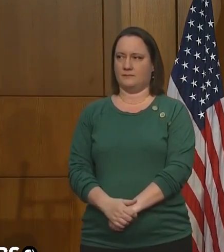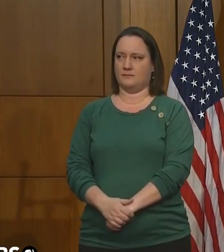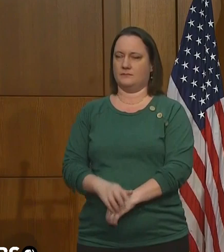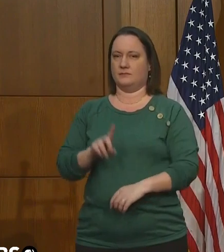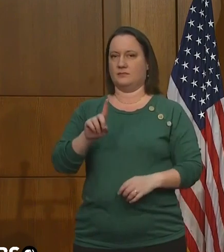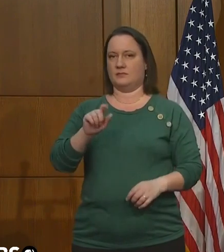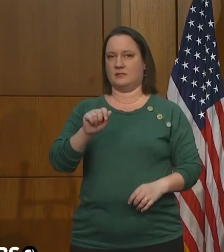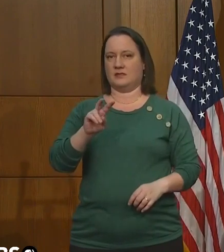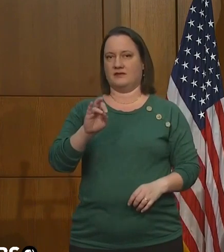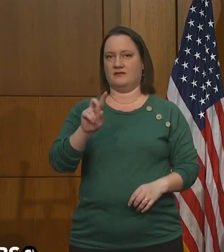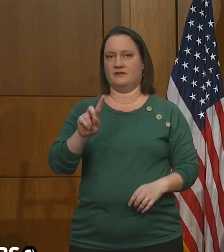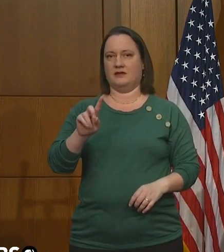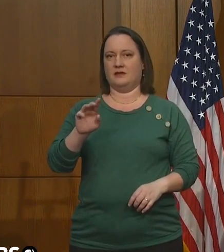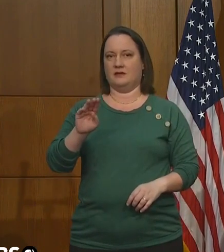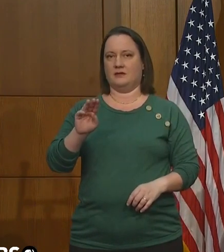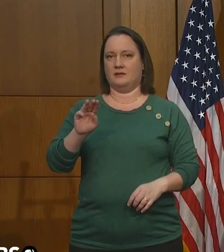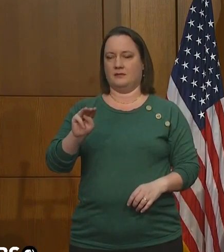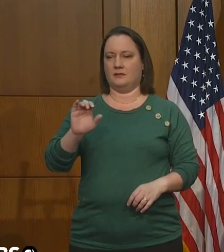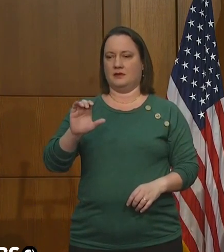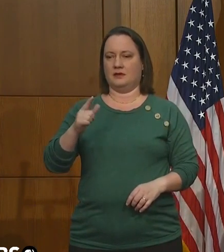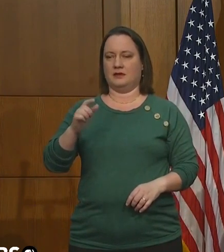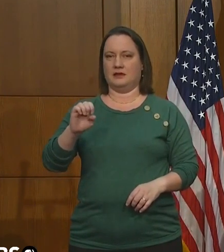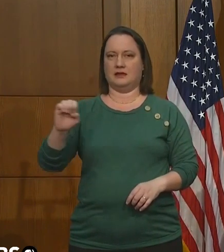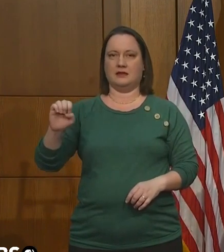David McGee with the Bristol Herald Courier.